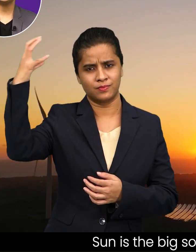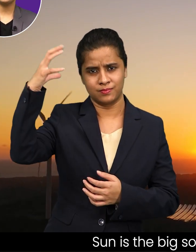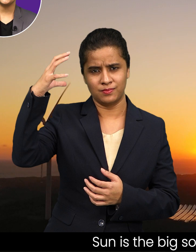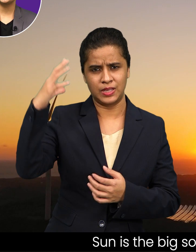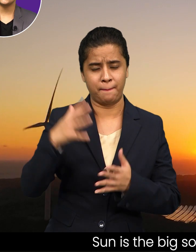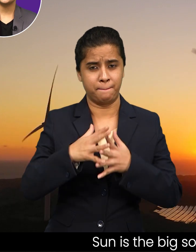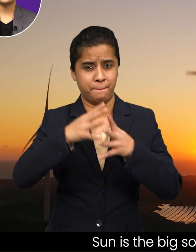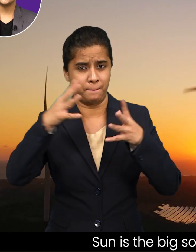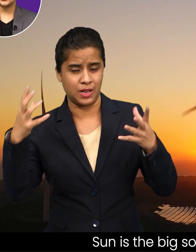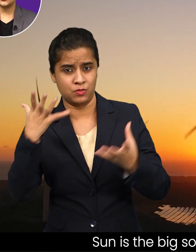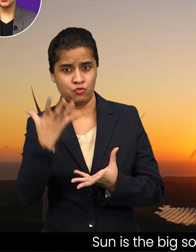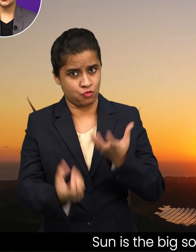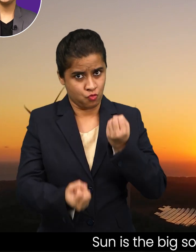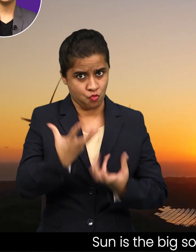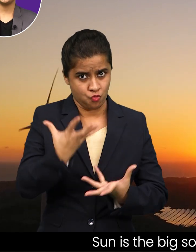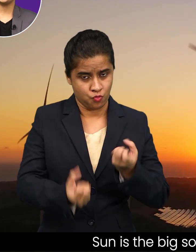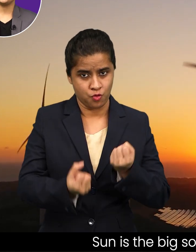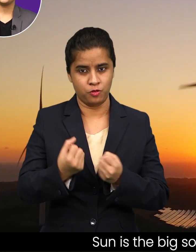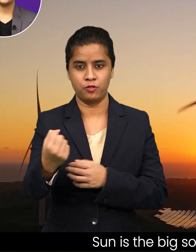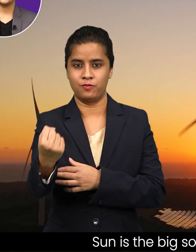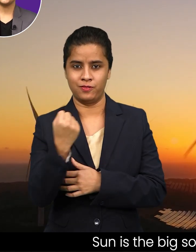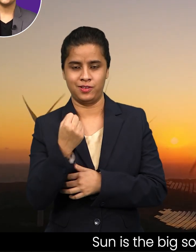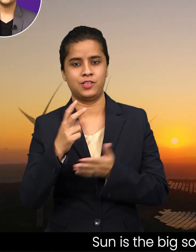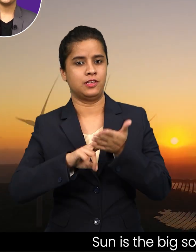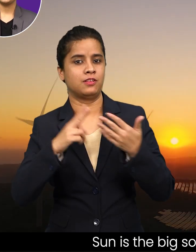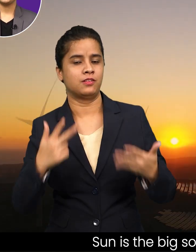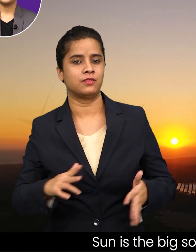Sun is the big source of energy in nature.